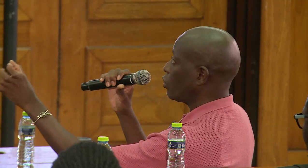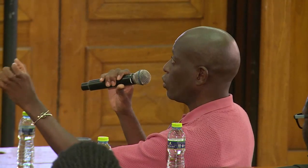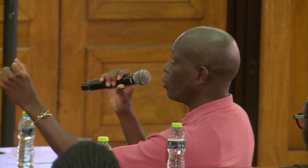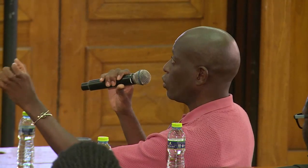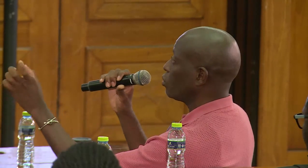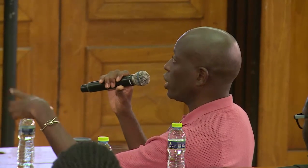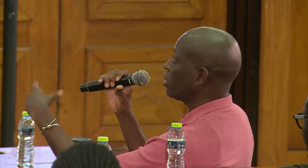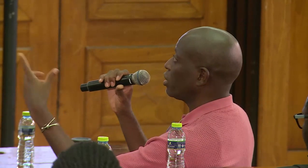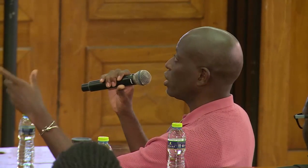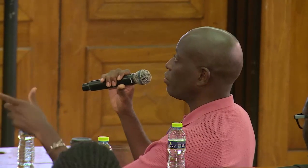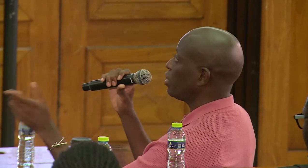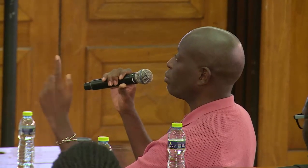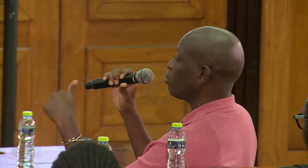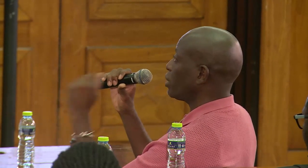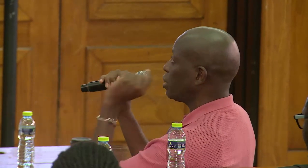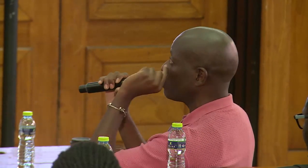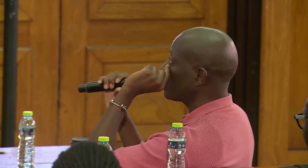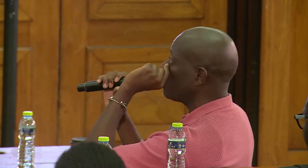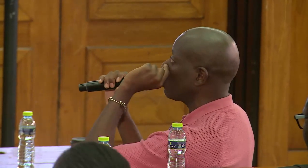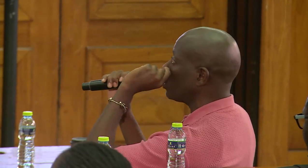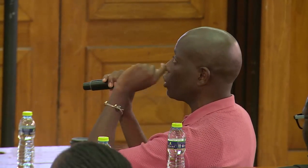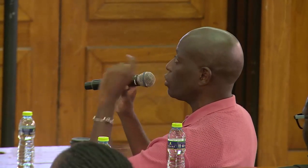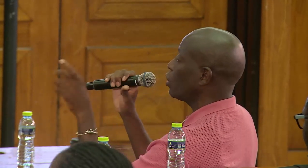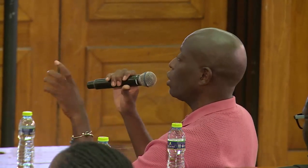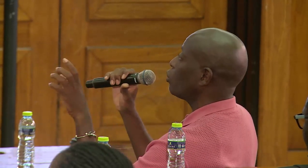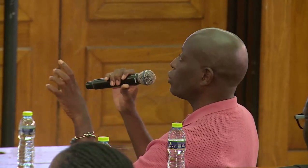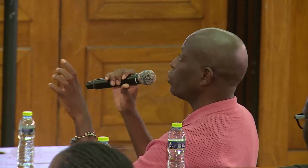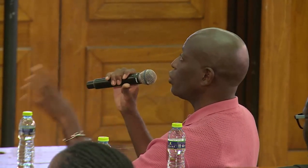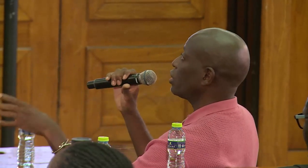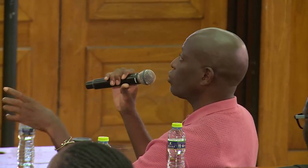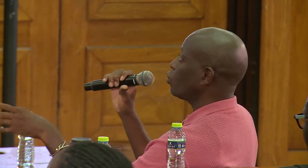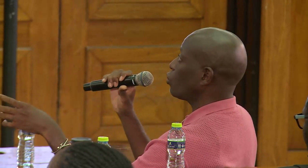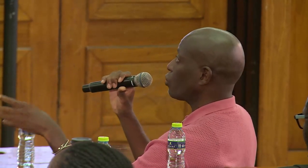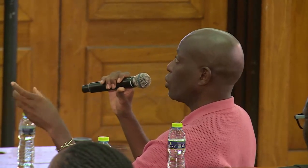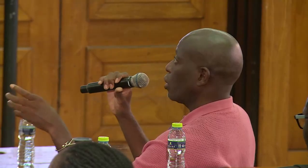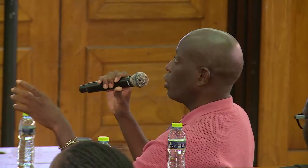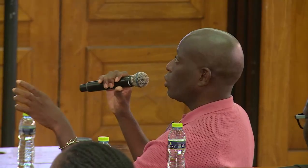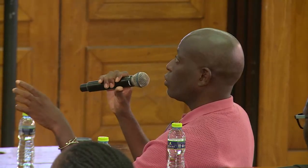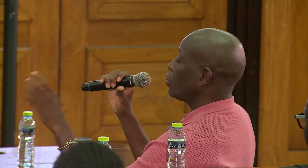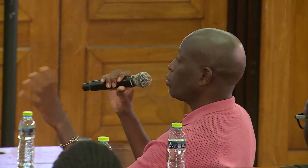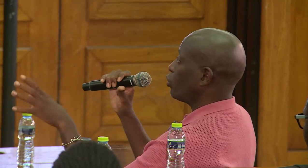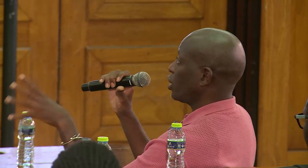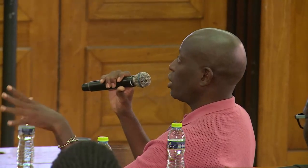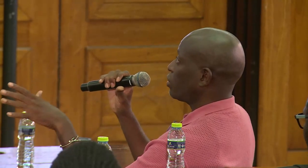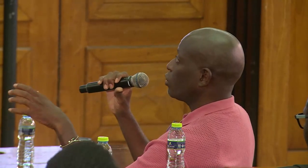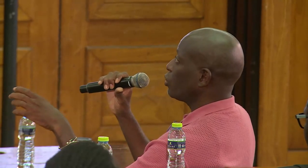course on human rights, HIV, partnering with key populations with nursing schools. So it's